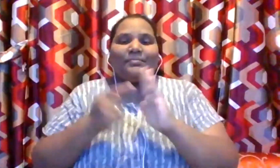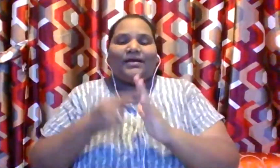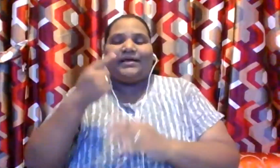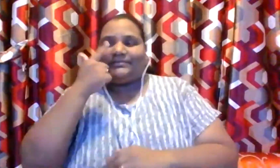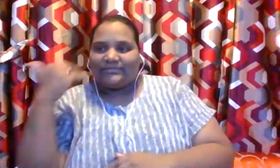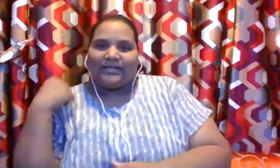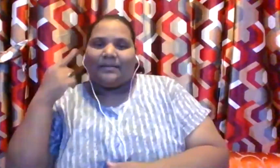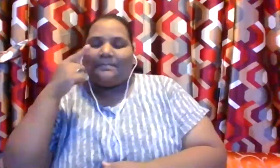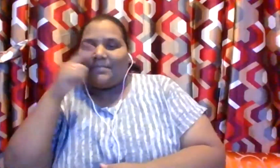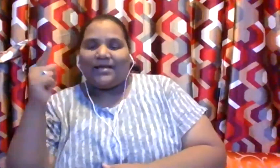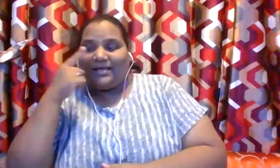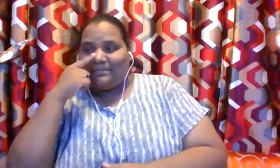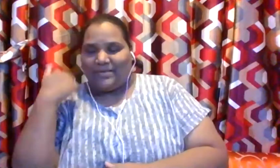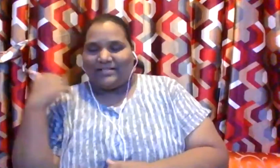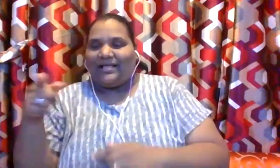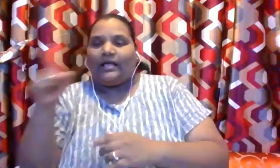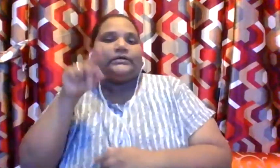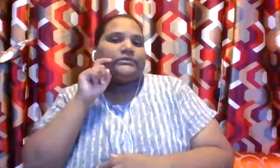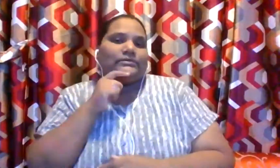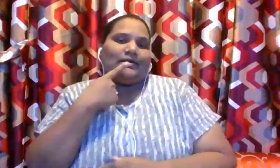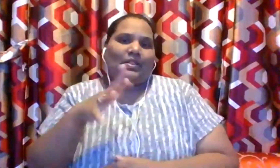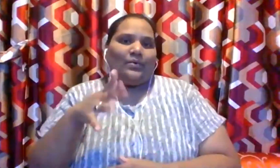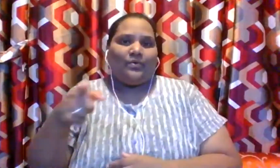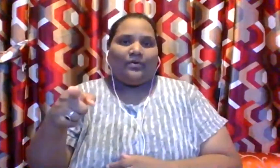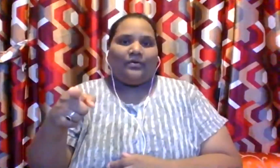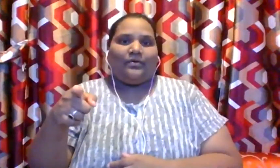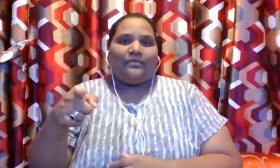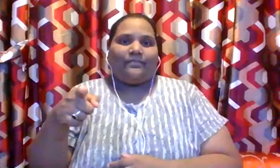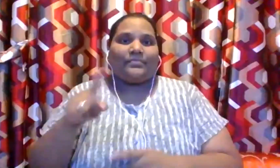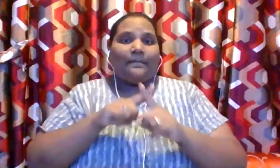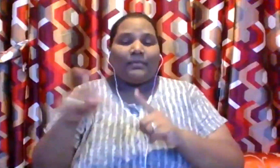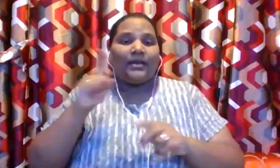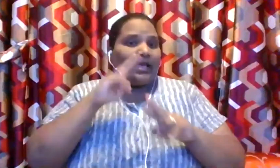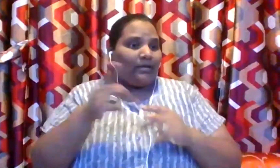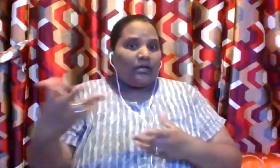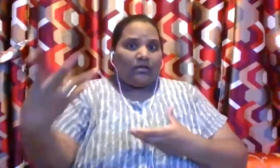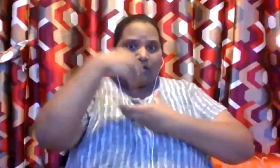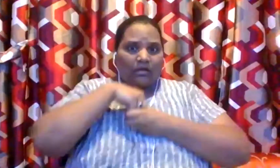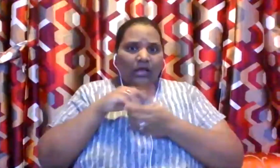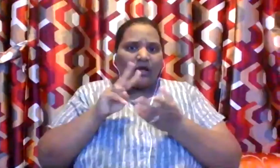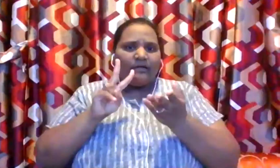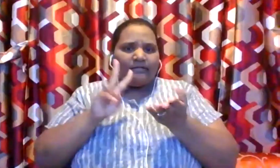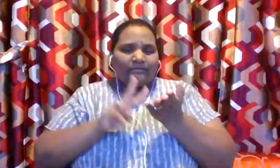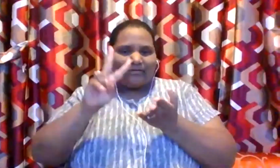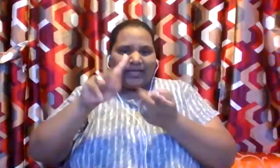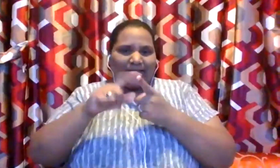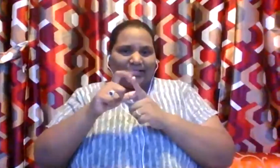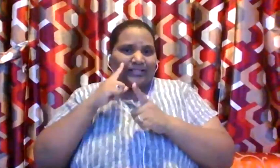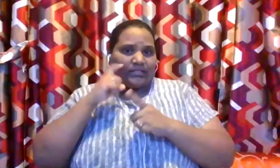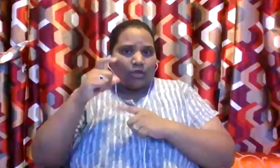If you try to explain them Vedic knowledge, they will not understand. As I said, that if it's a PhD level